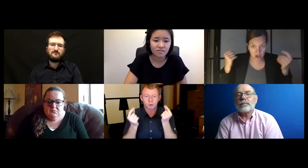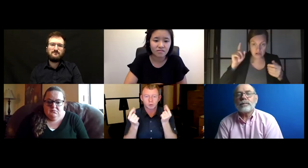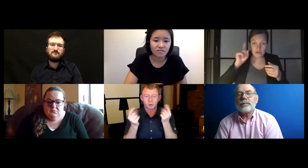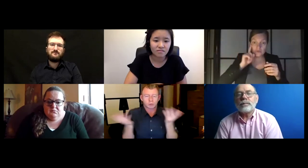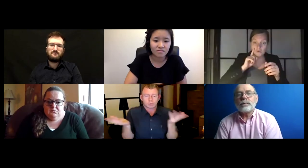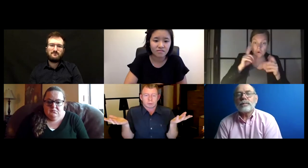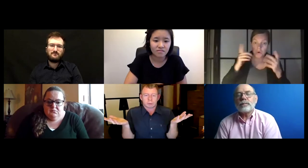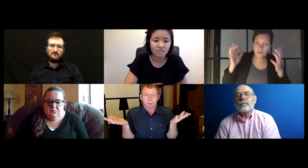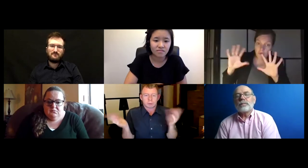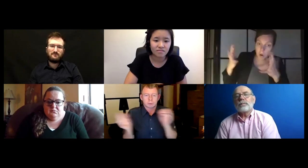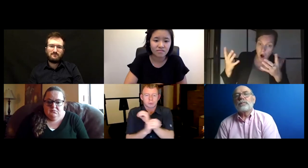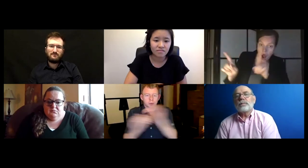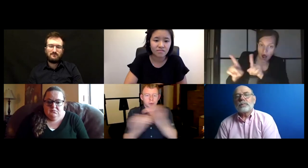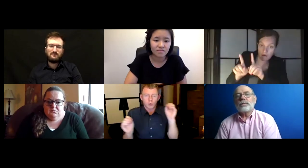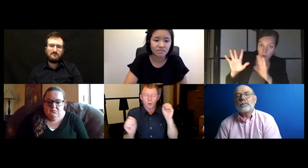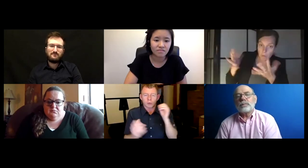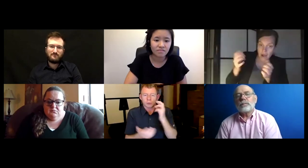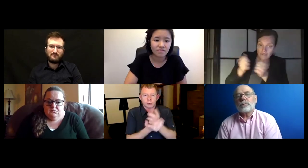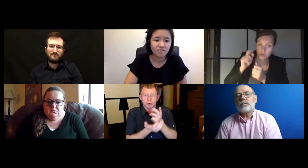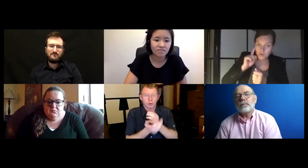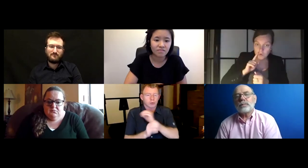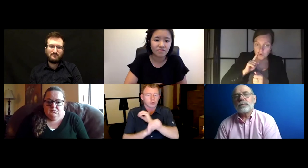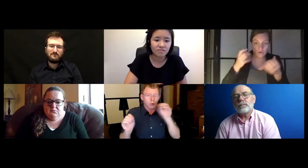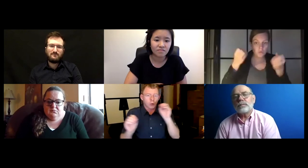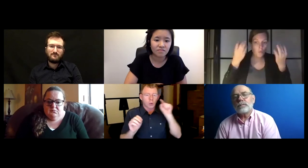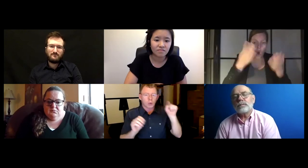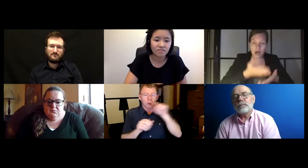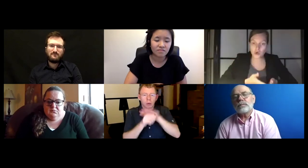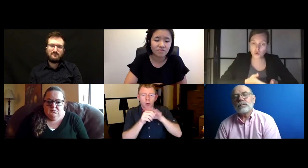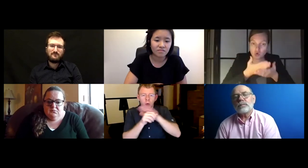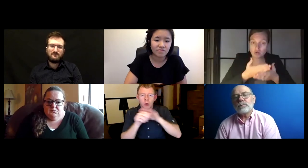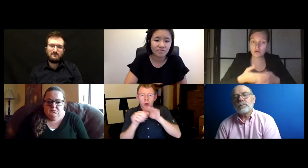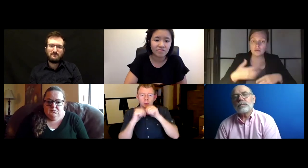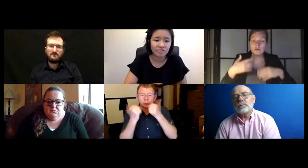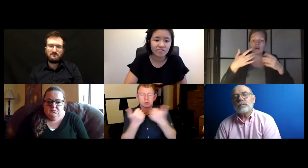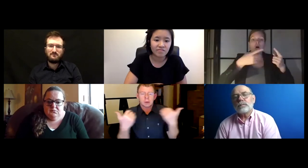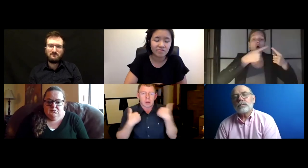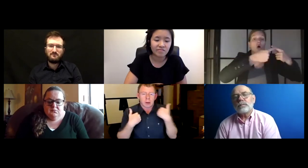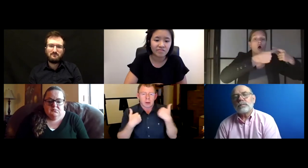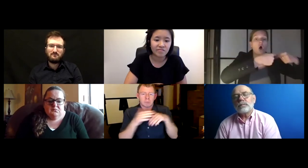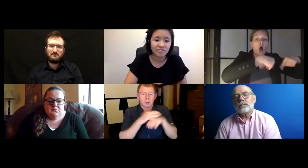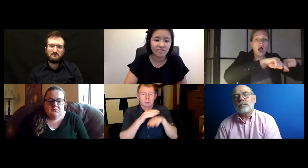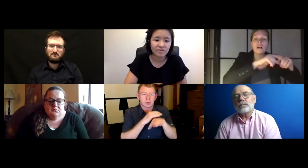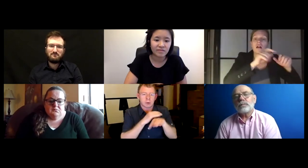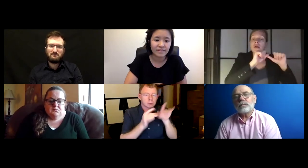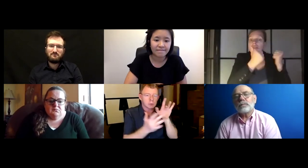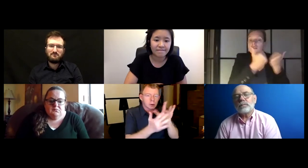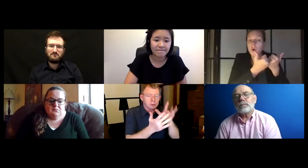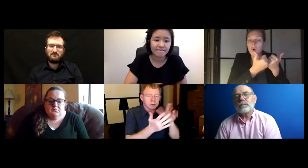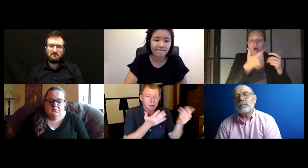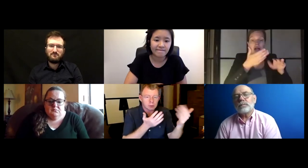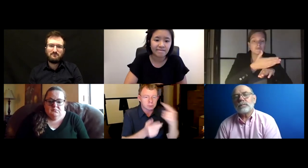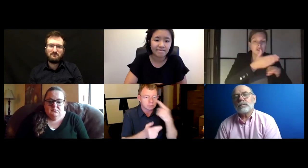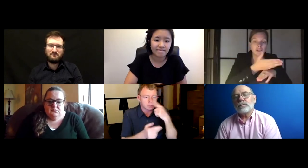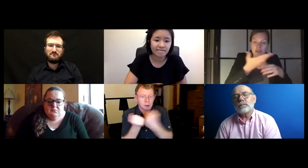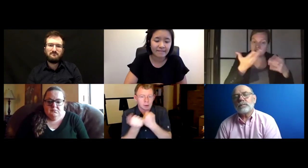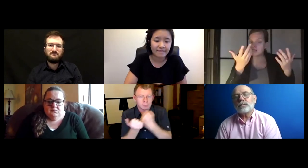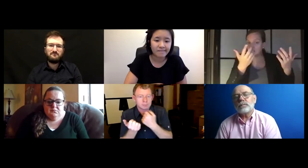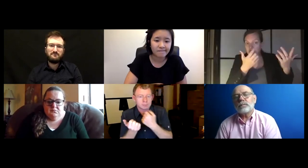And many employers just didn't know what to do with a deaf or hard of hearing employee. There